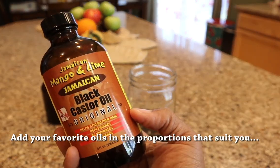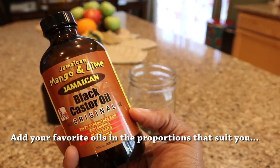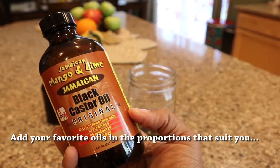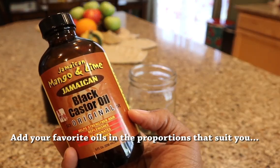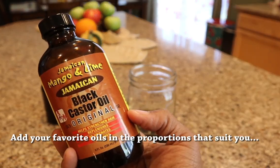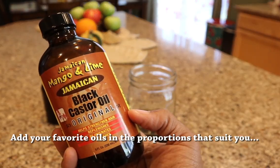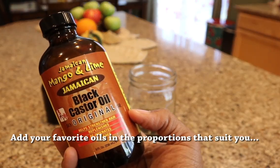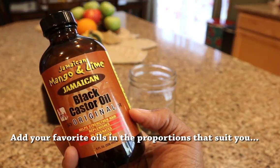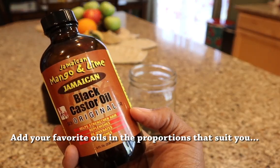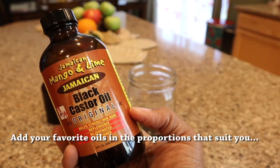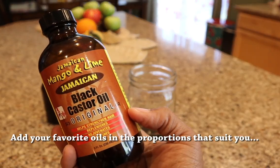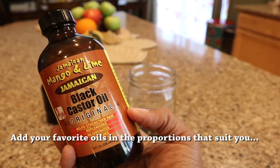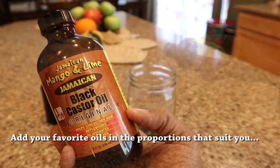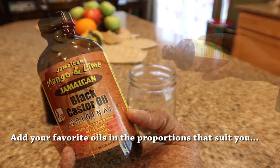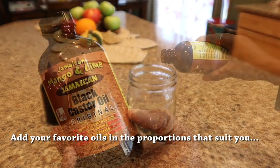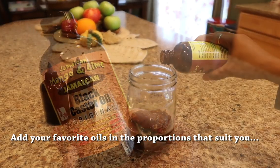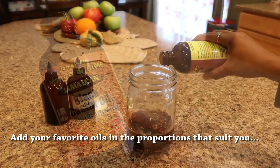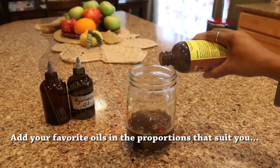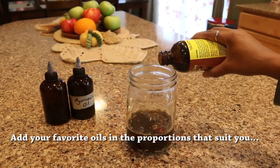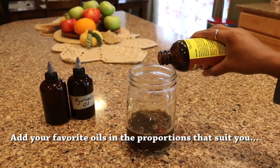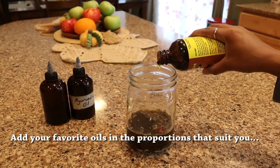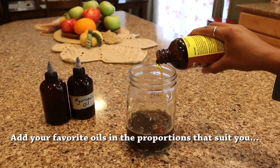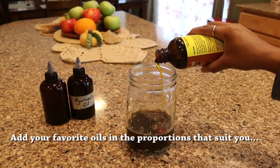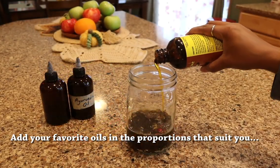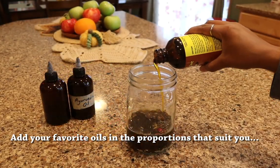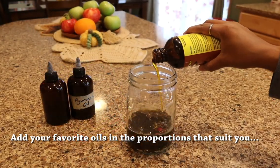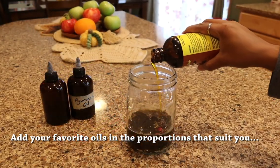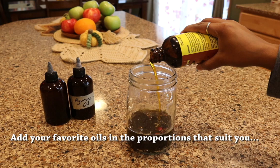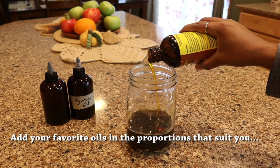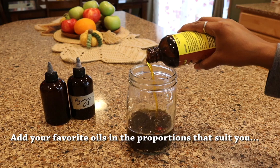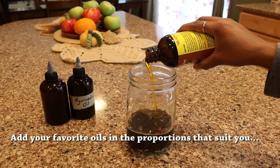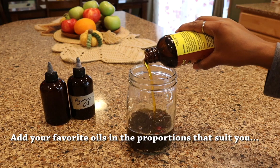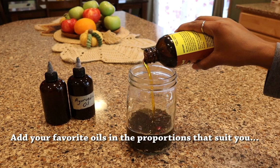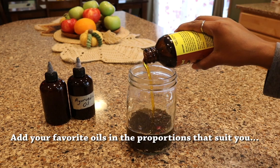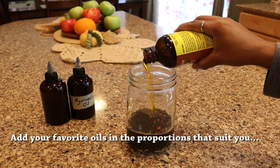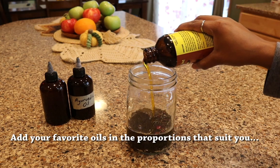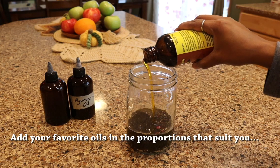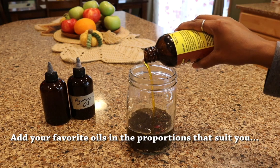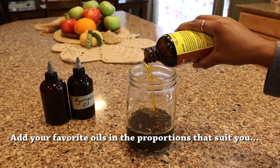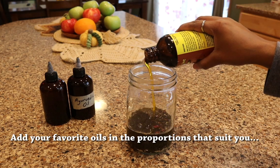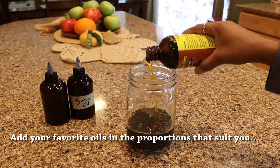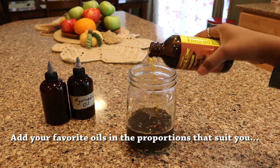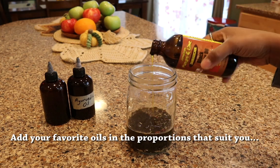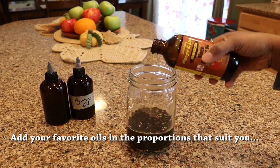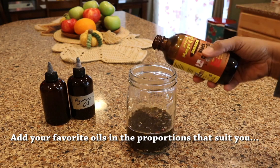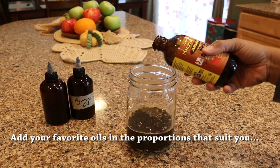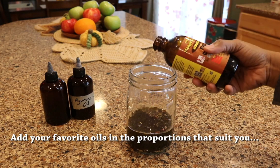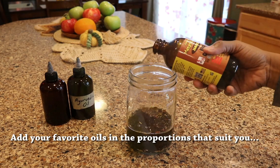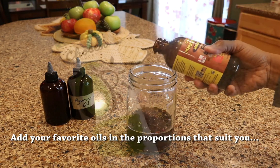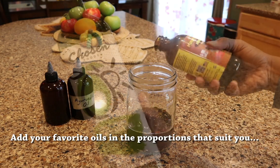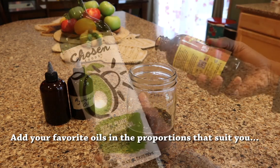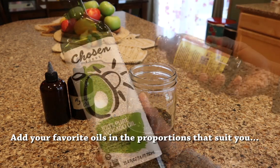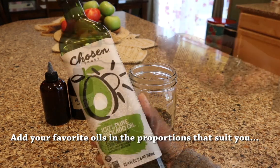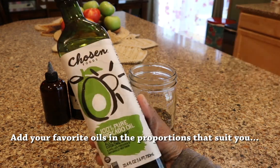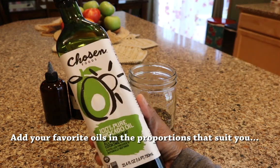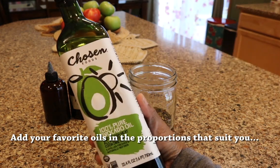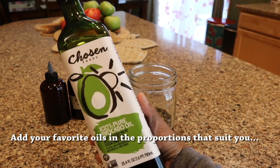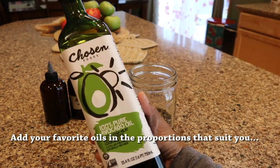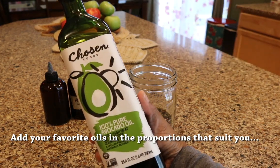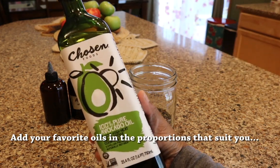of the various things that I had in my cupboard. I am just adding these in. The majority of the oil that I use though is sweet almond oil